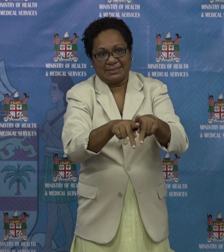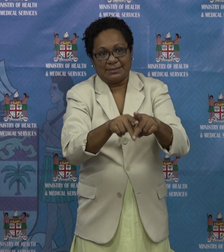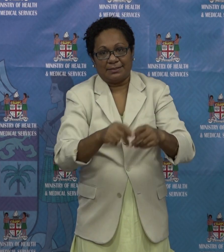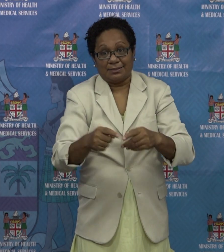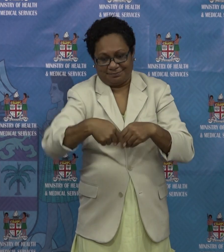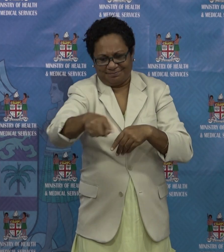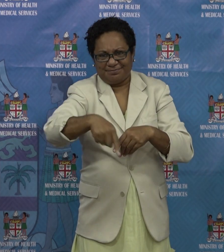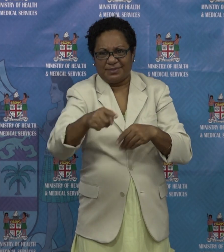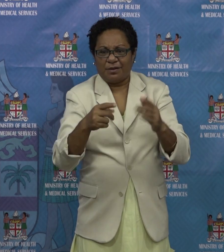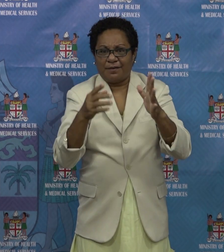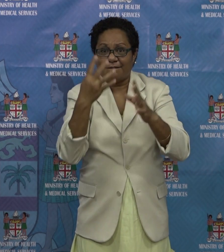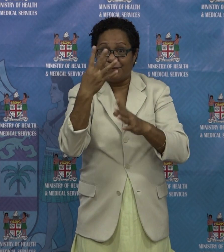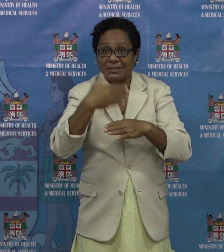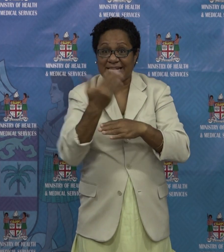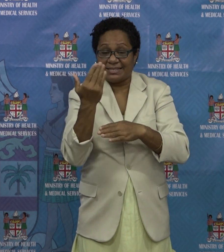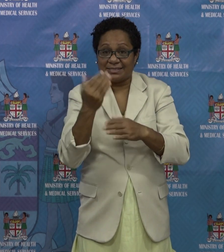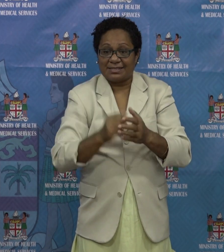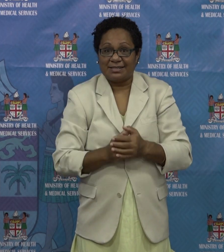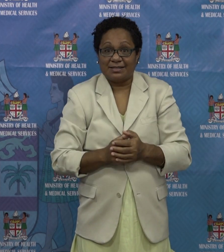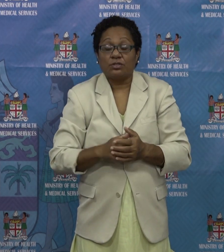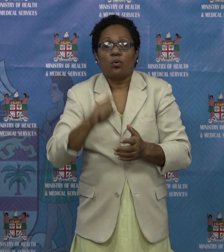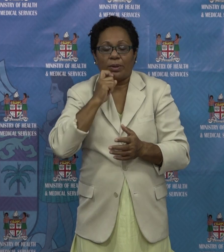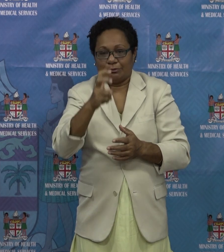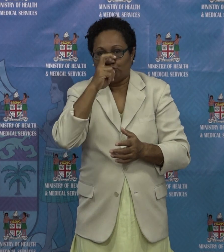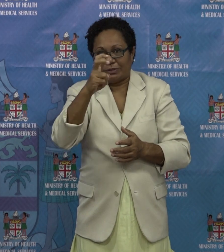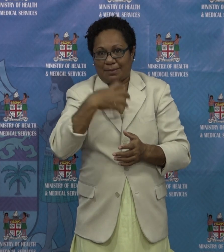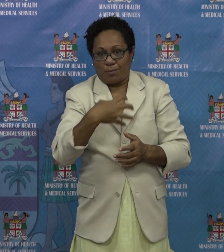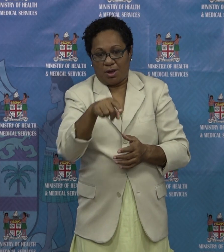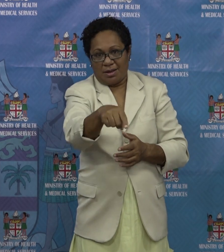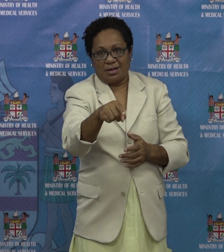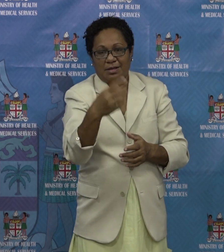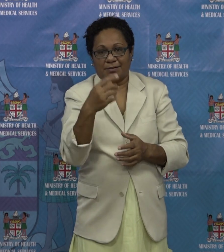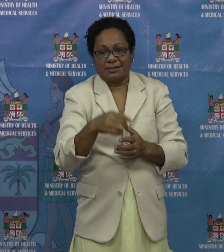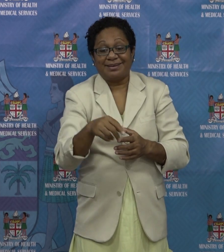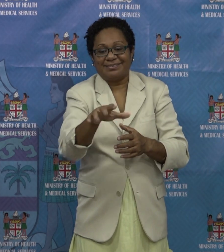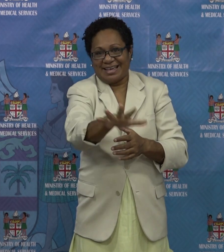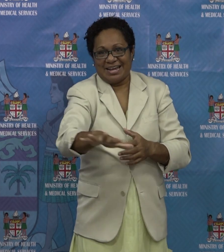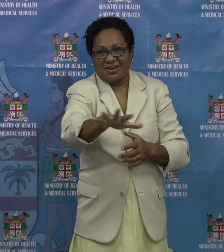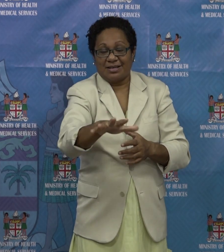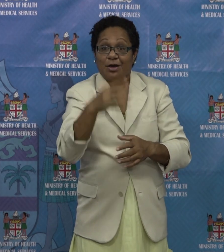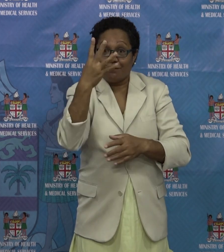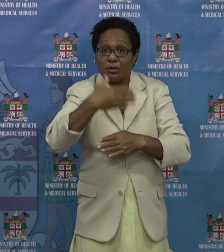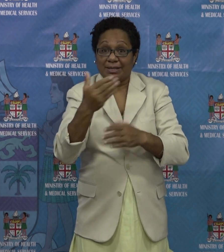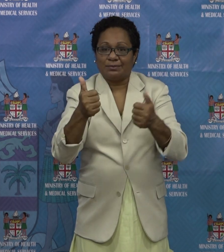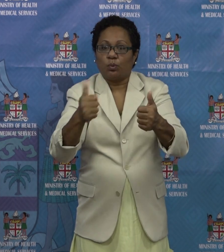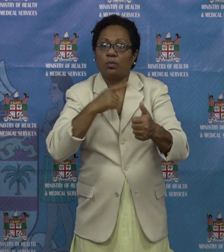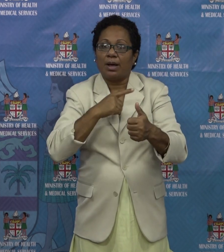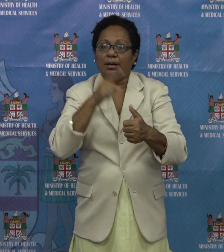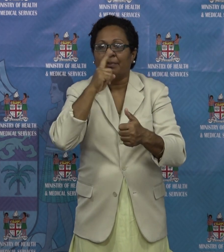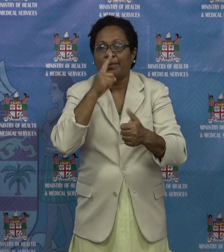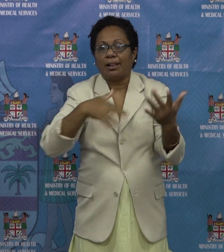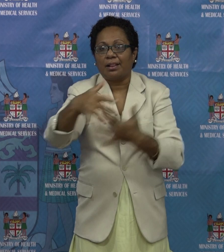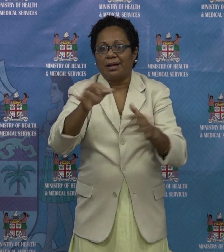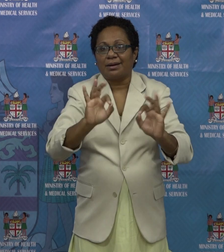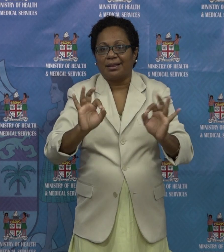place stronger measures for those areas. One of the good things about the 4 days is that it means that people don't move. We can